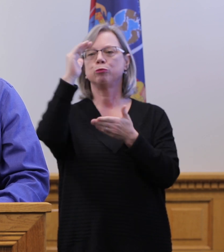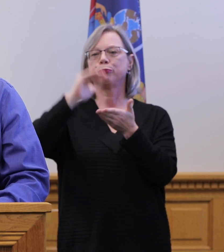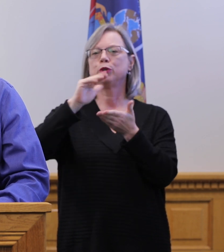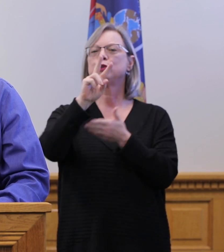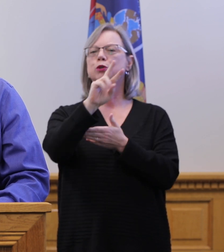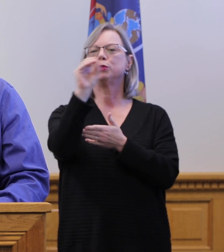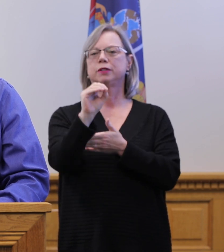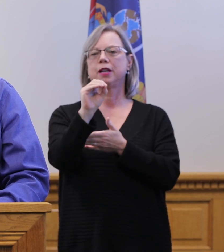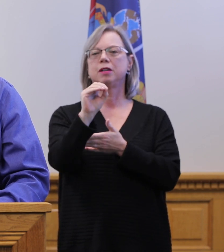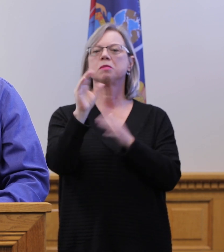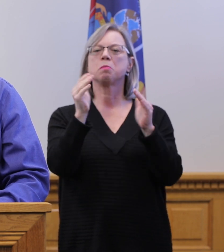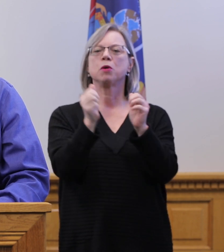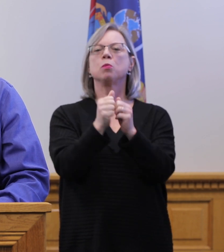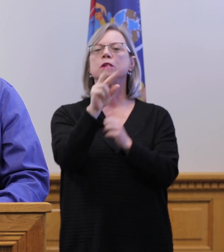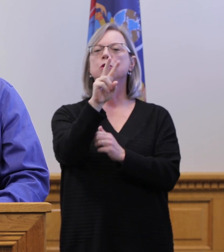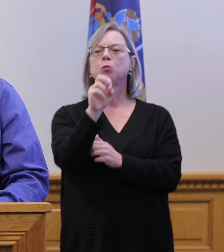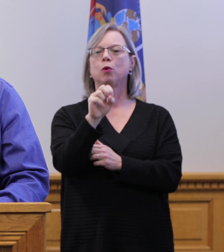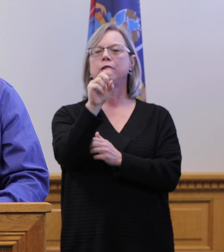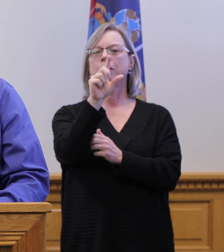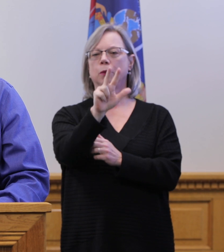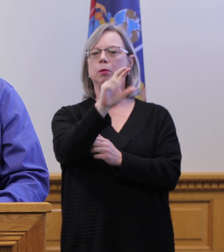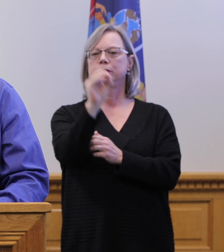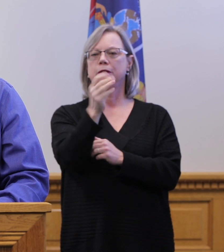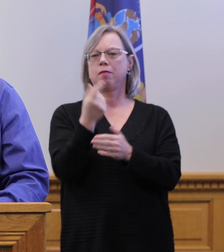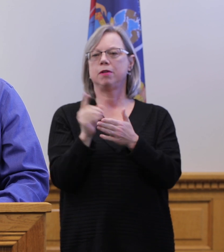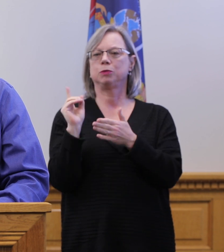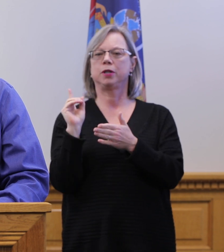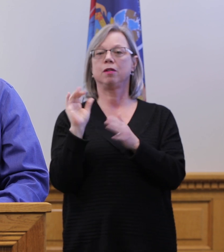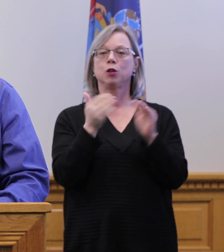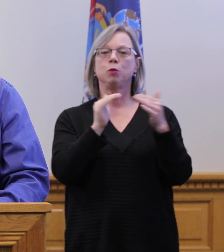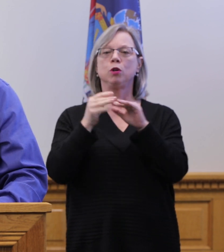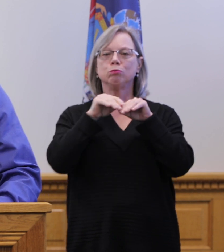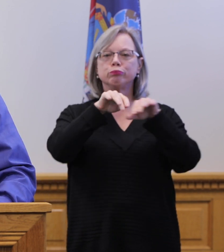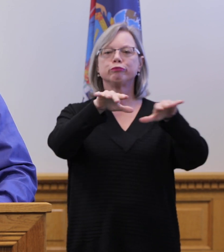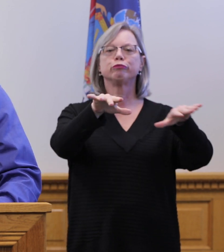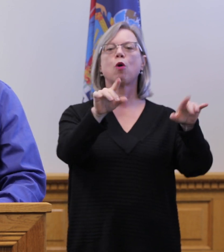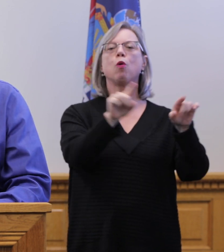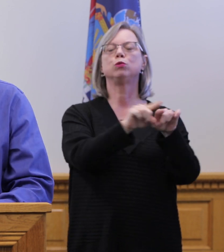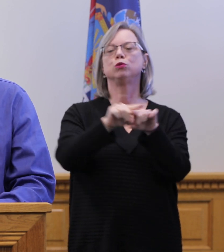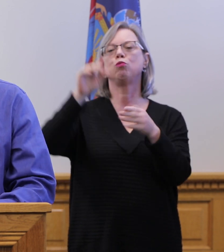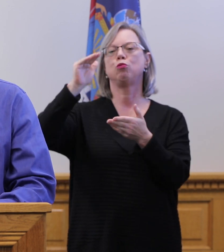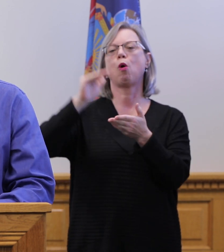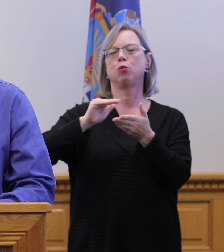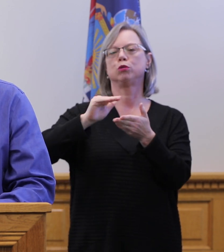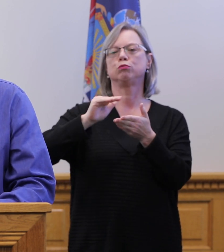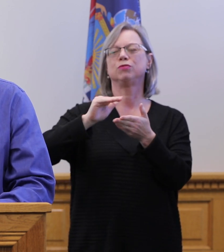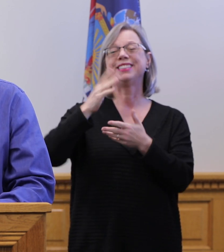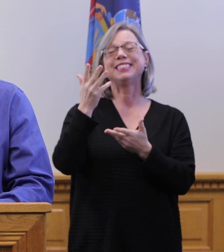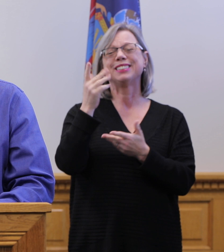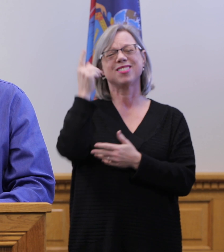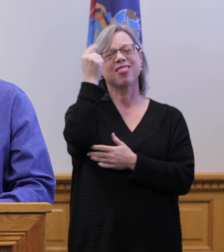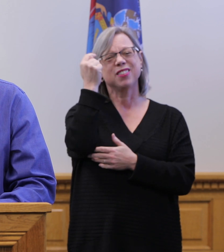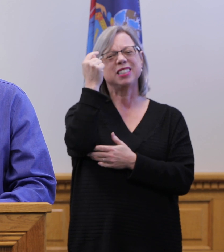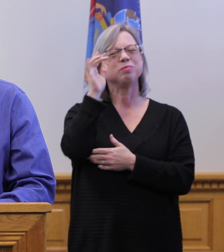community transmission rate has also lowered to substantial, according to the CDC. In theory, this is good news, but